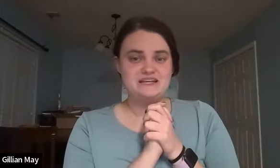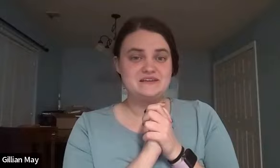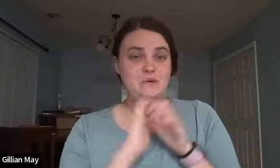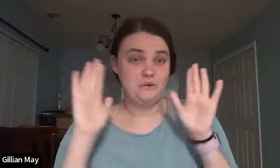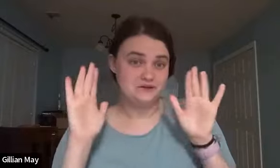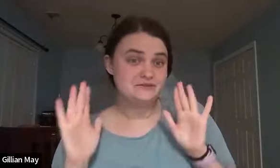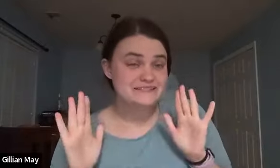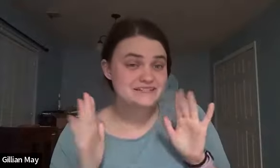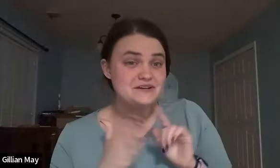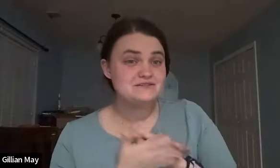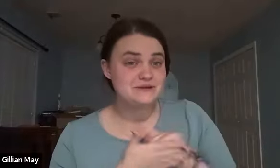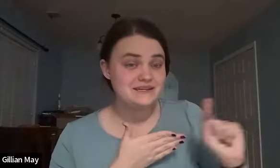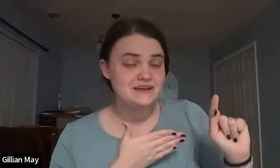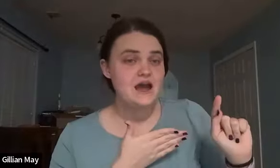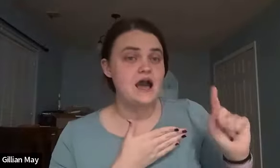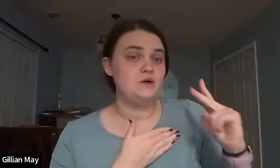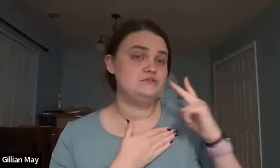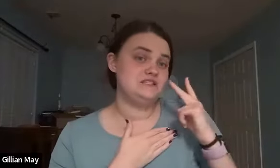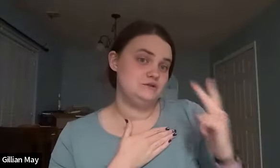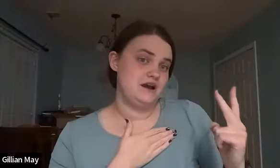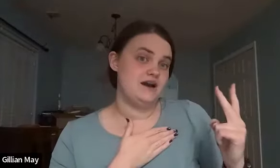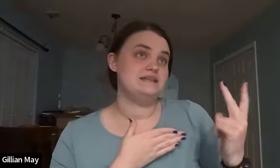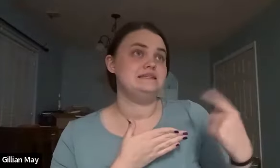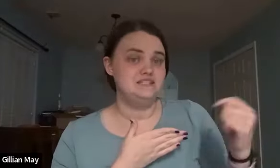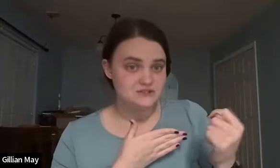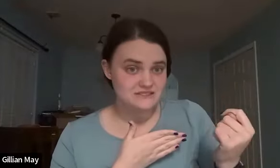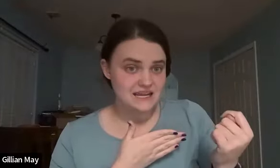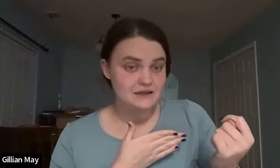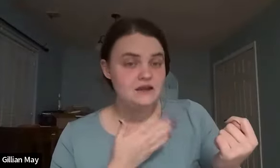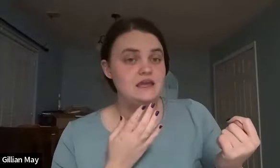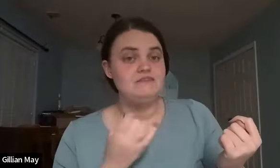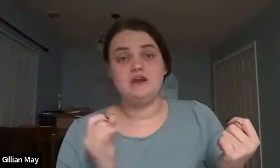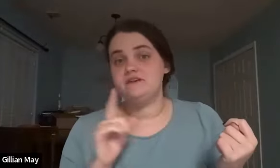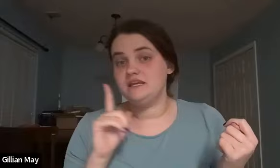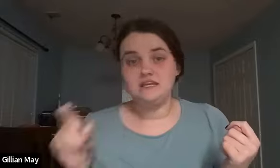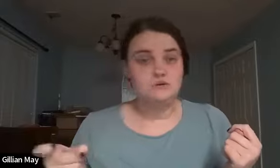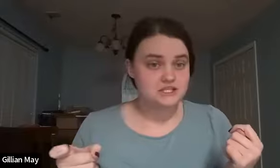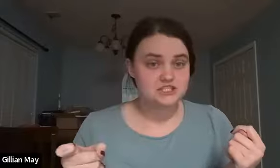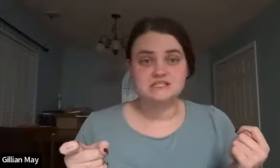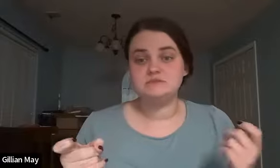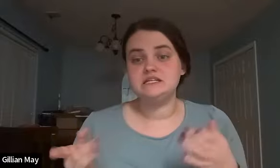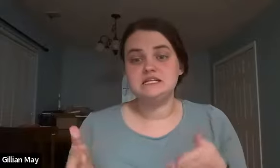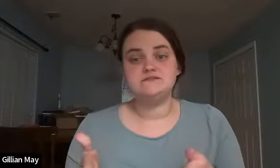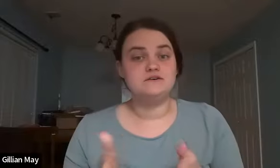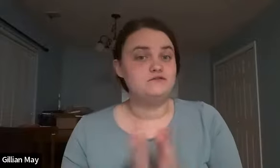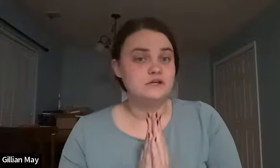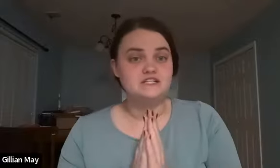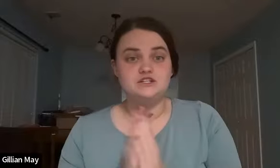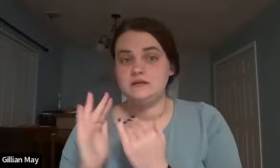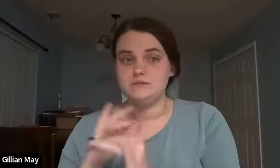have a wonderful rest of y'all's week. I will see you guys next Tuesday. If you have any questions, please feel free to email Miss